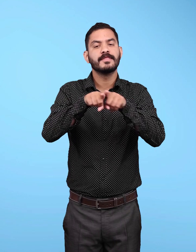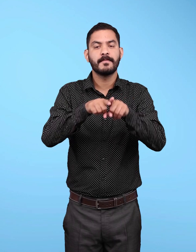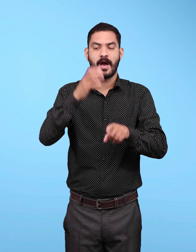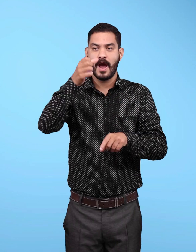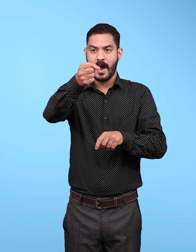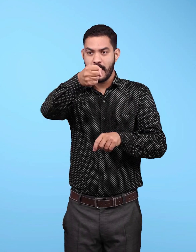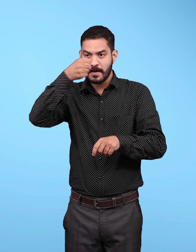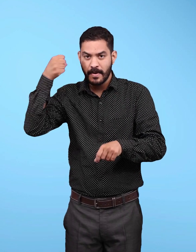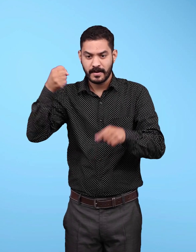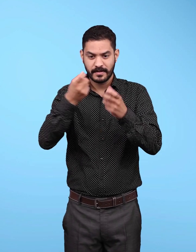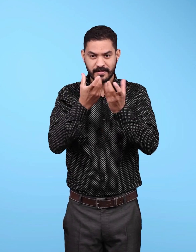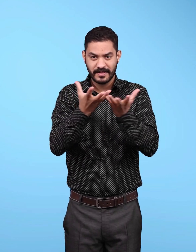part of our daily lives.